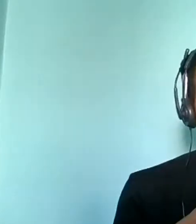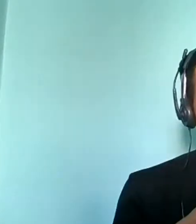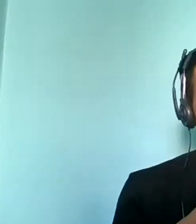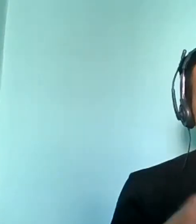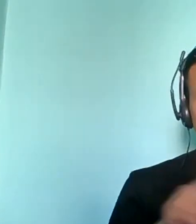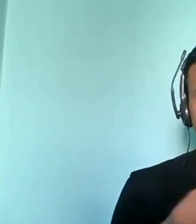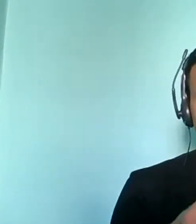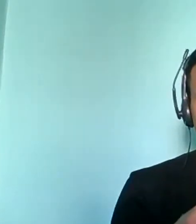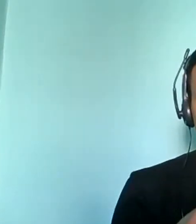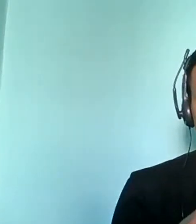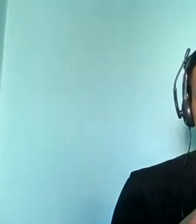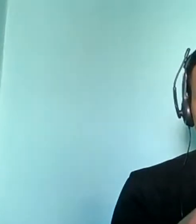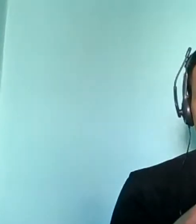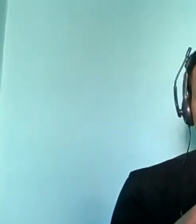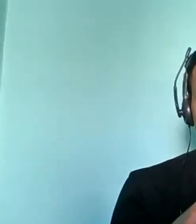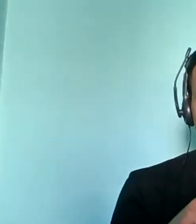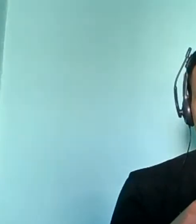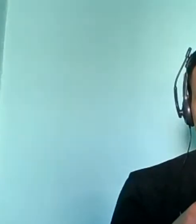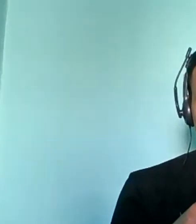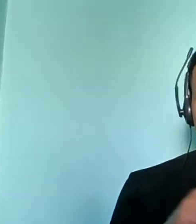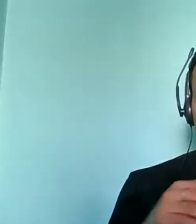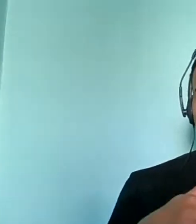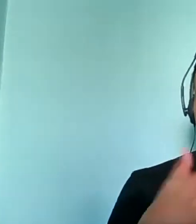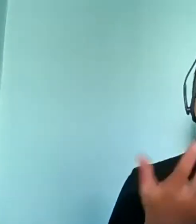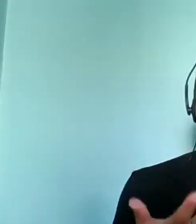remain the same. So